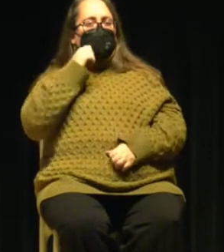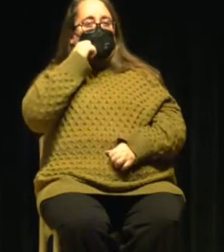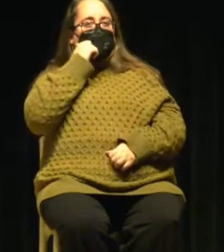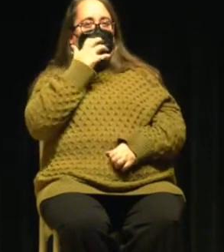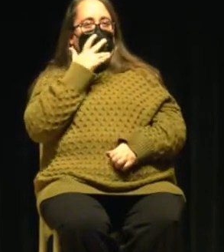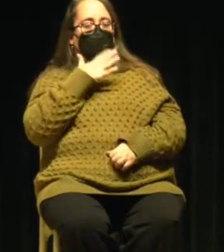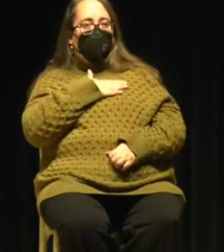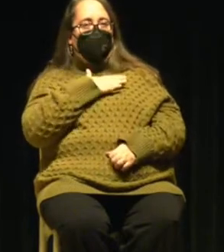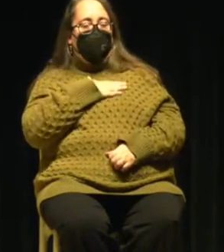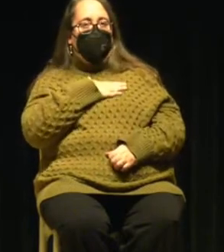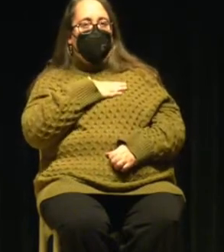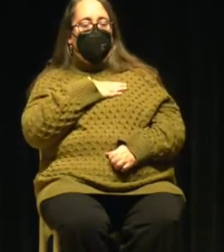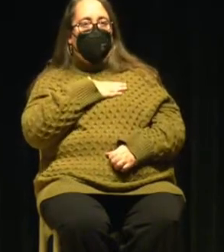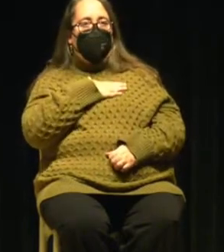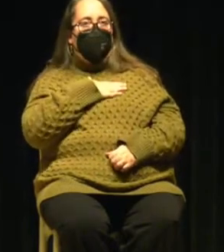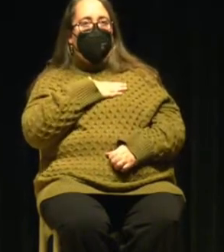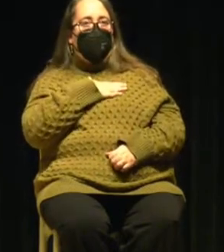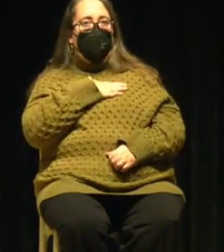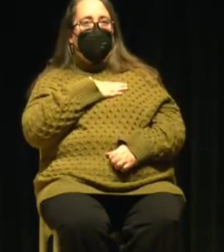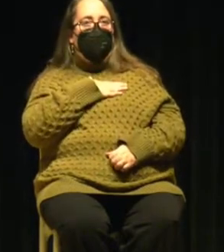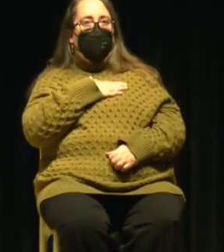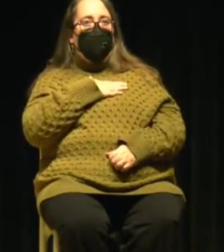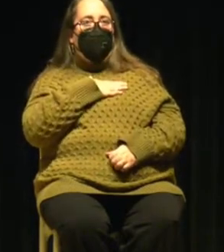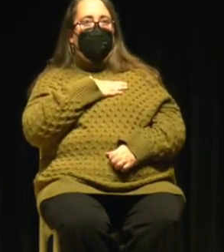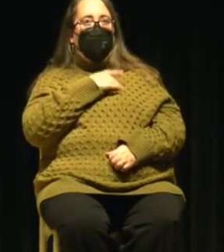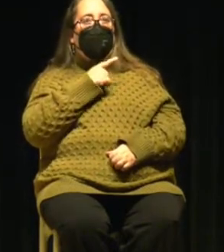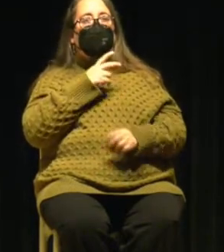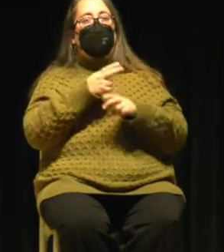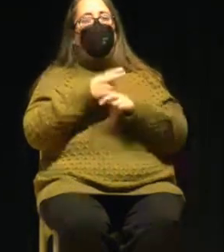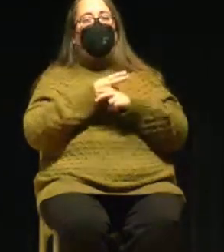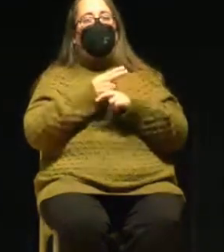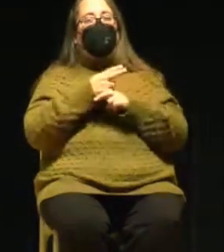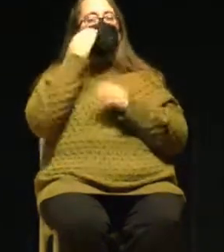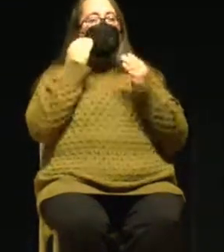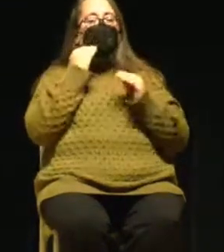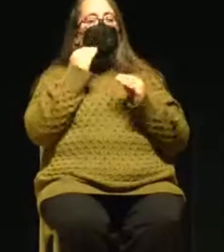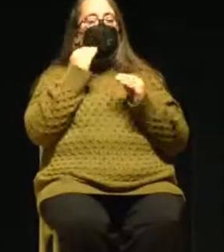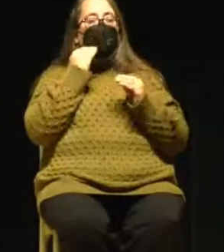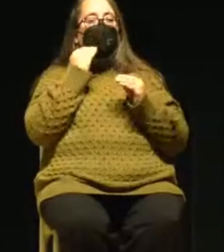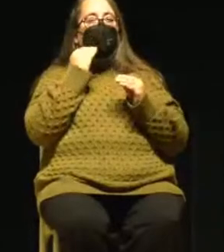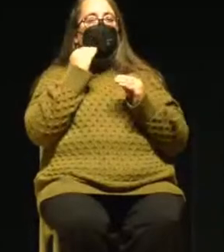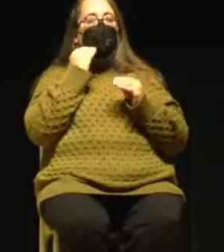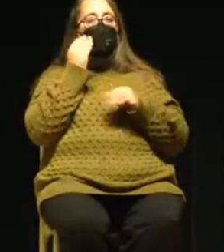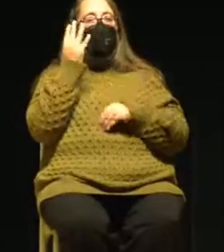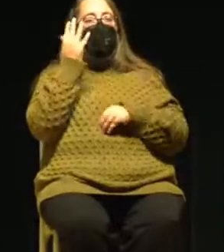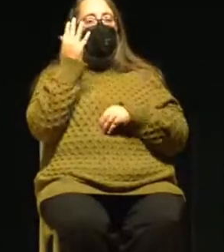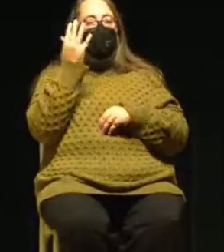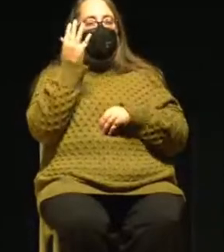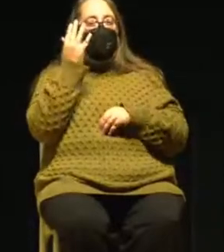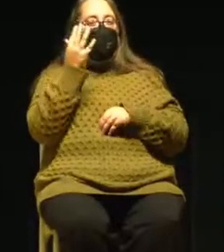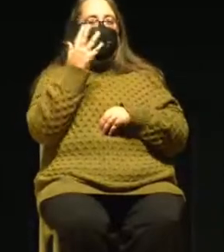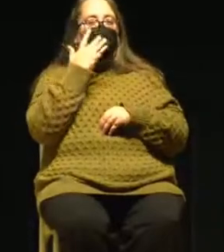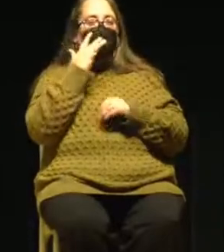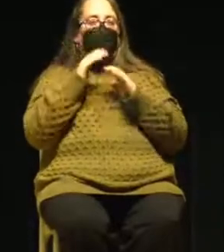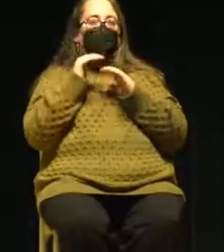mine. And she only wears foundation that's like 5 shades too light for